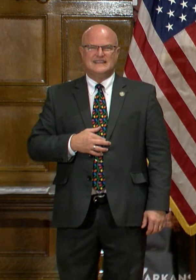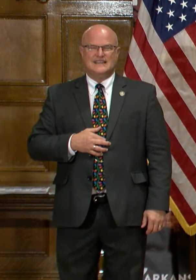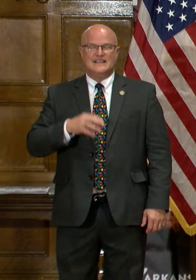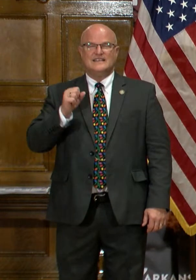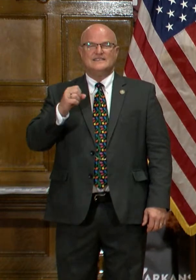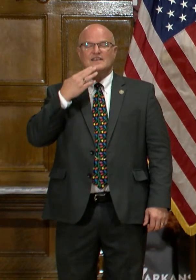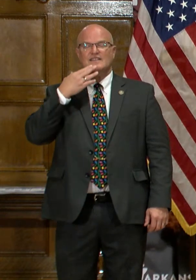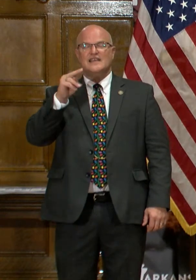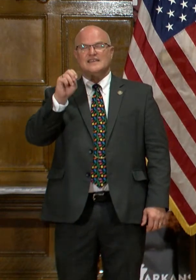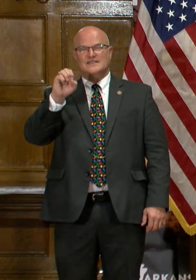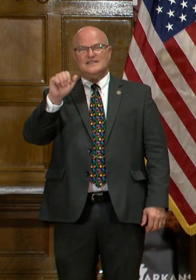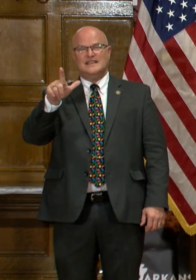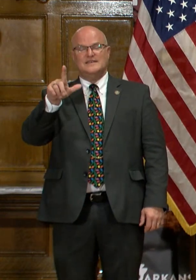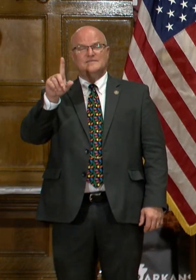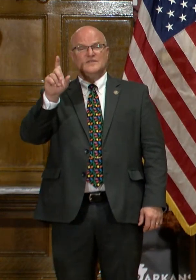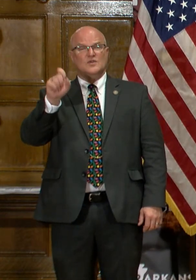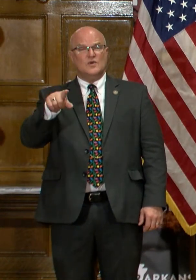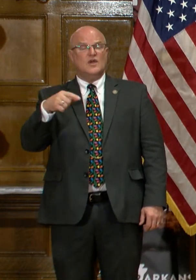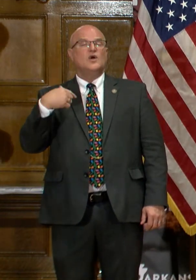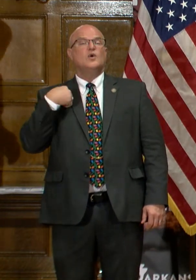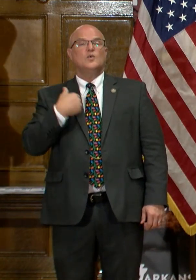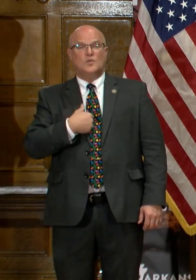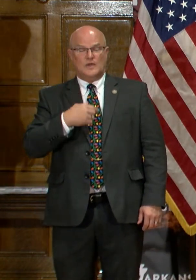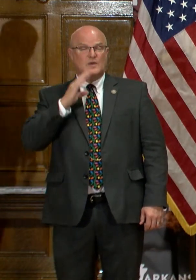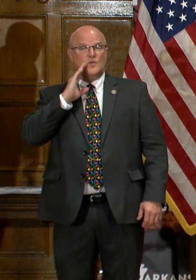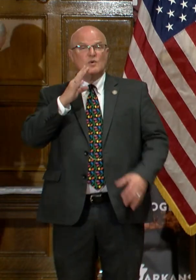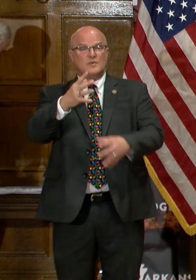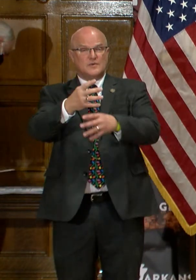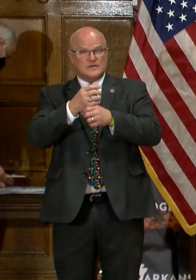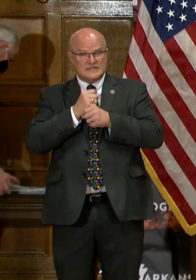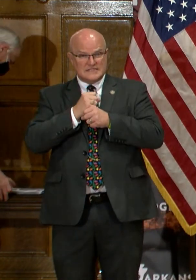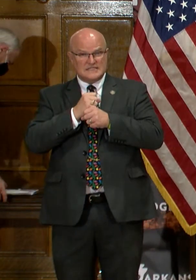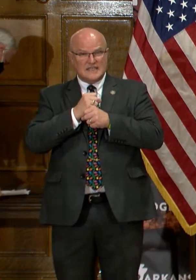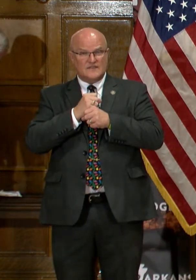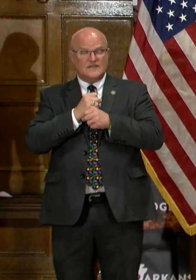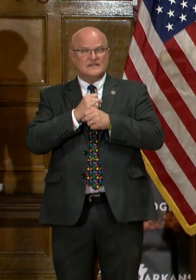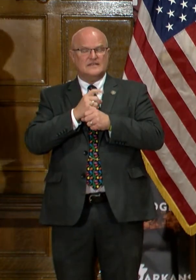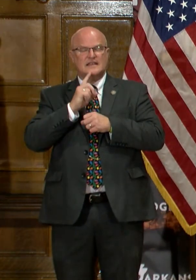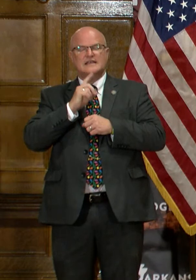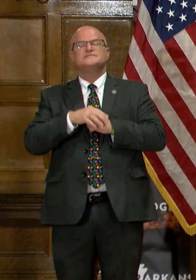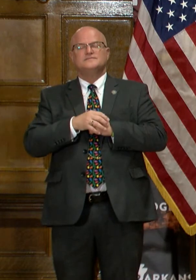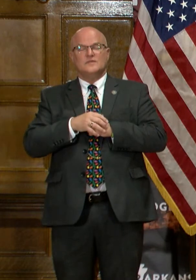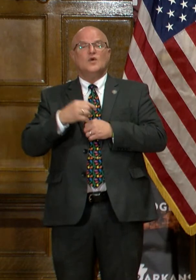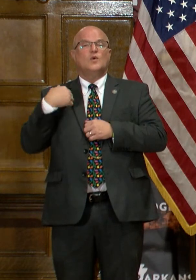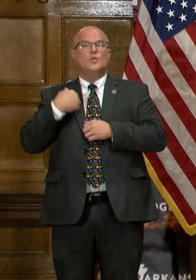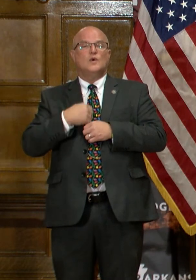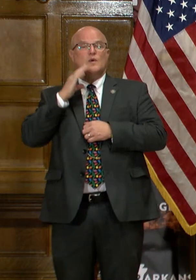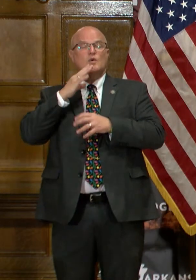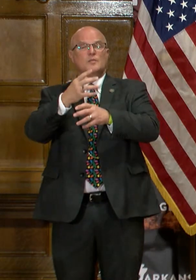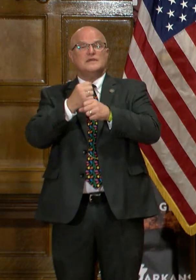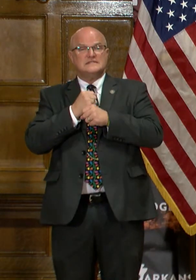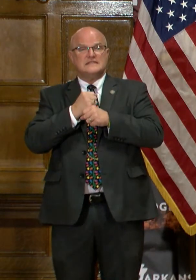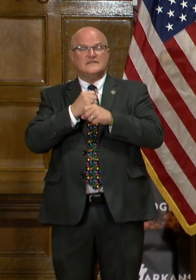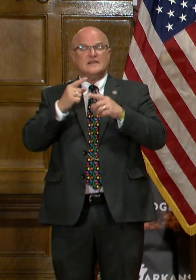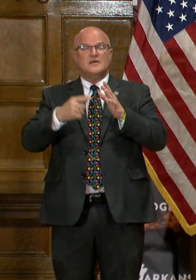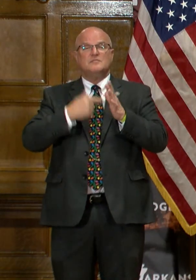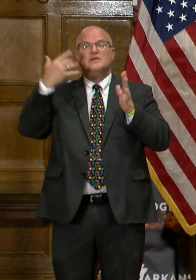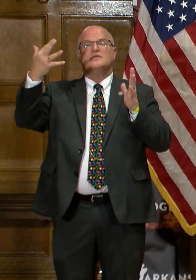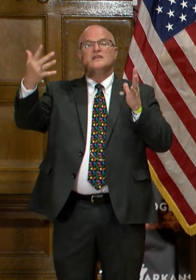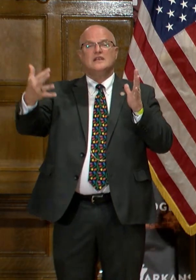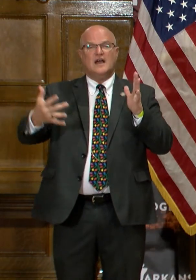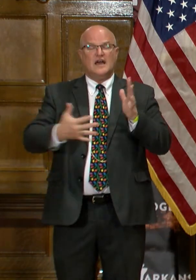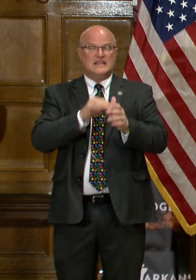So thank you, Neil. The question is, we will be receiving, the answer to the question is, excuse me, we will be receiving at periodic